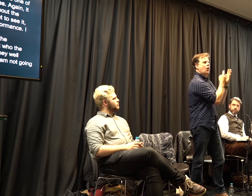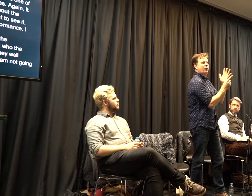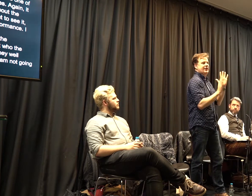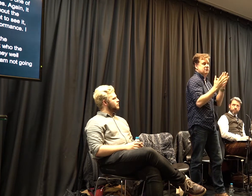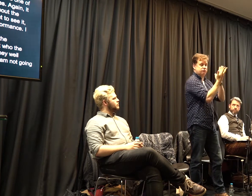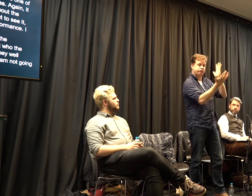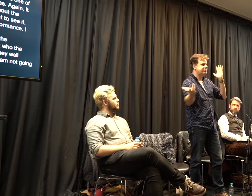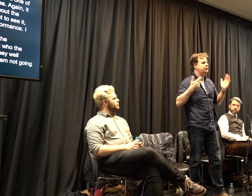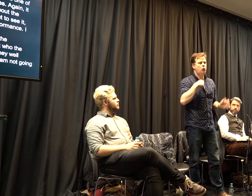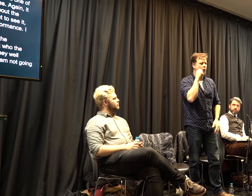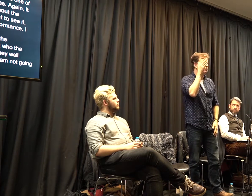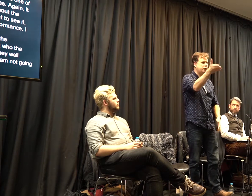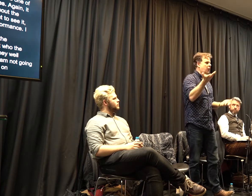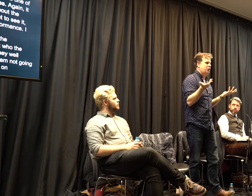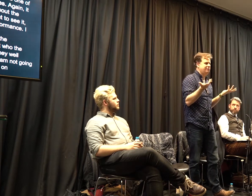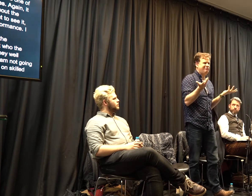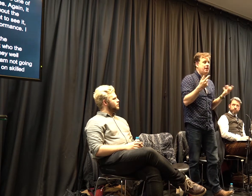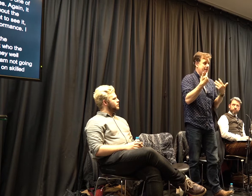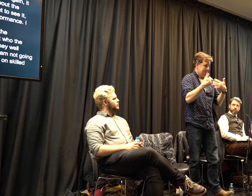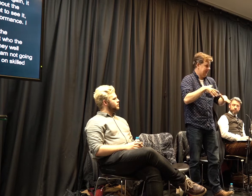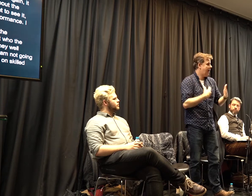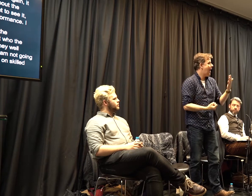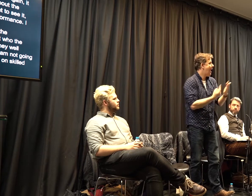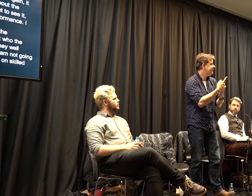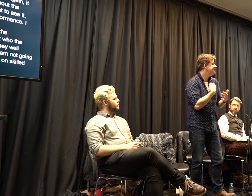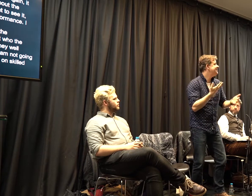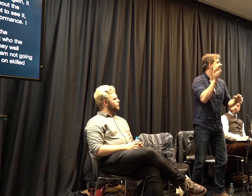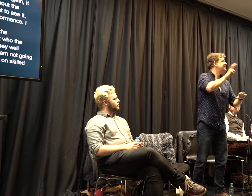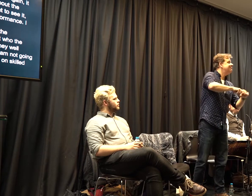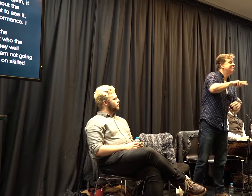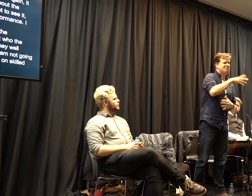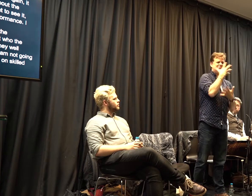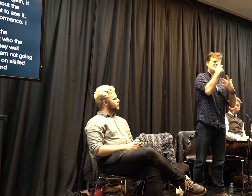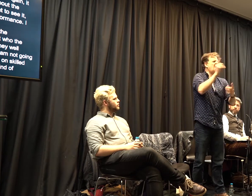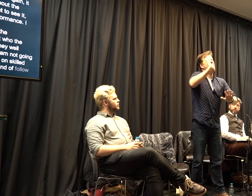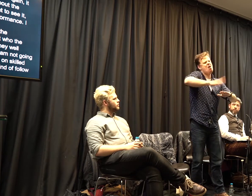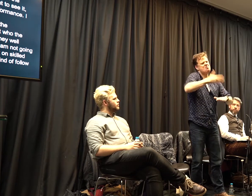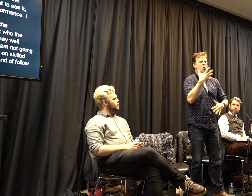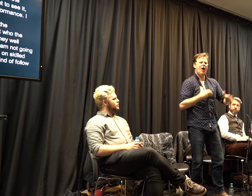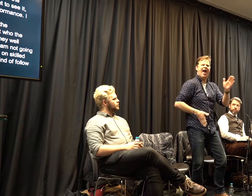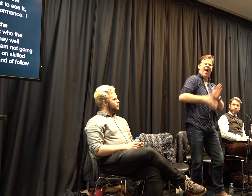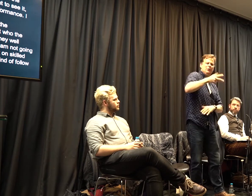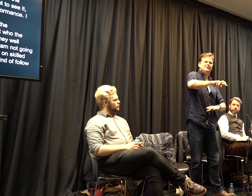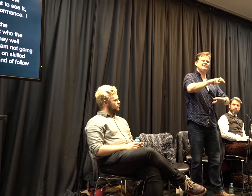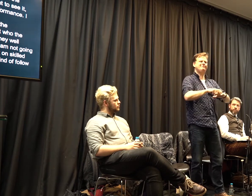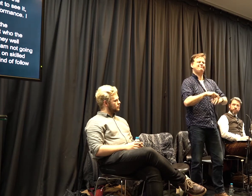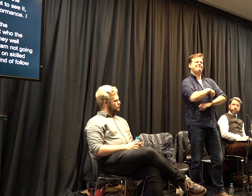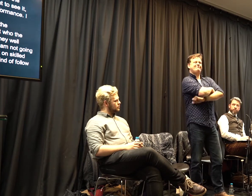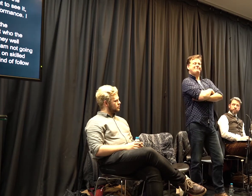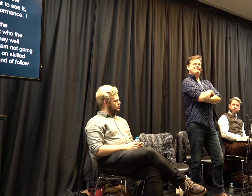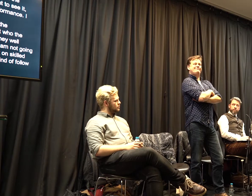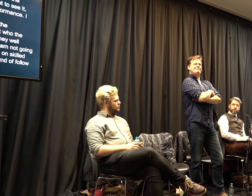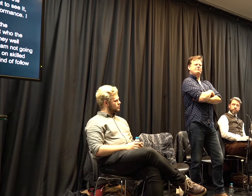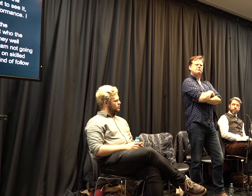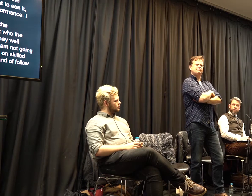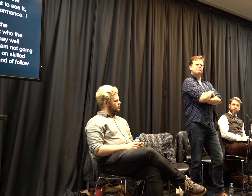skilled interpreters. I have my preferred list and I kind of follow them around. Sometimes I've